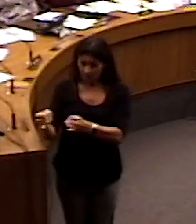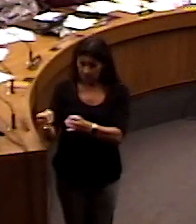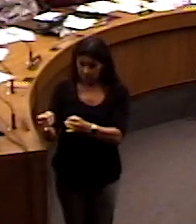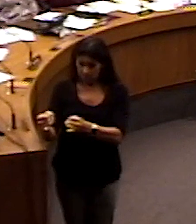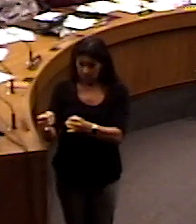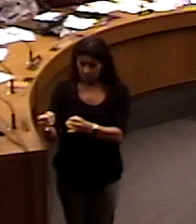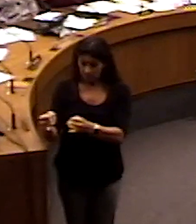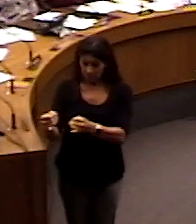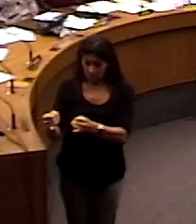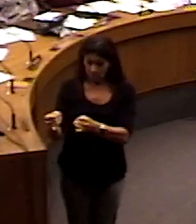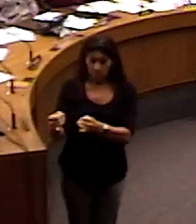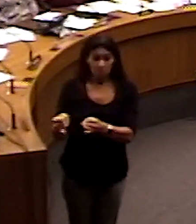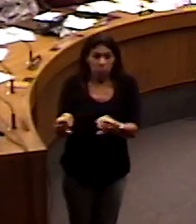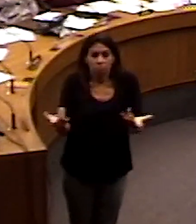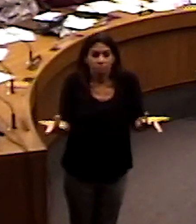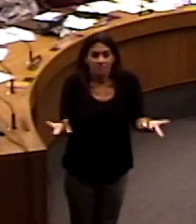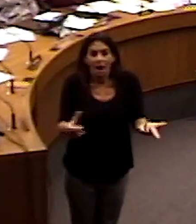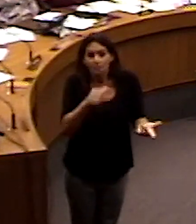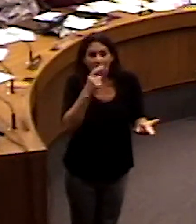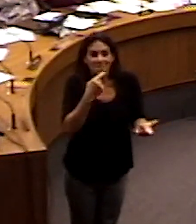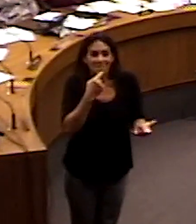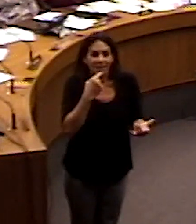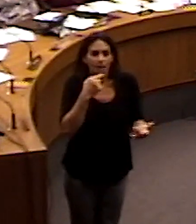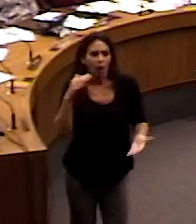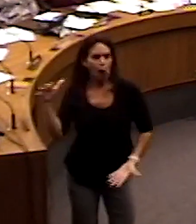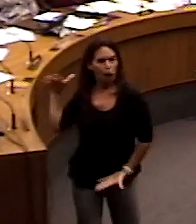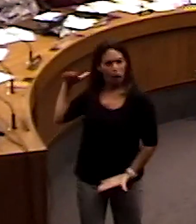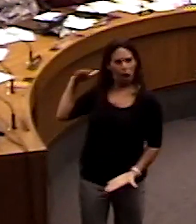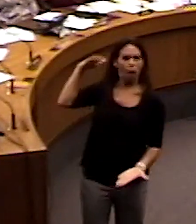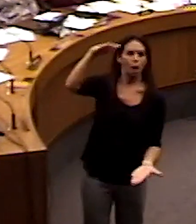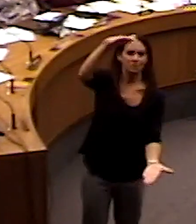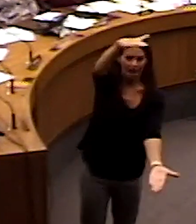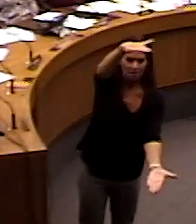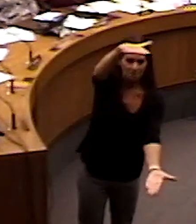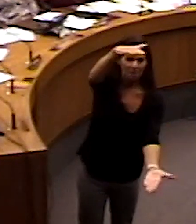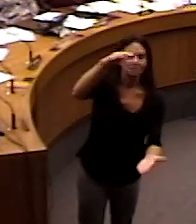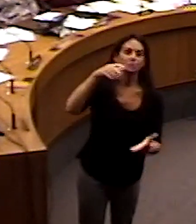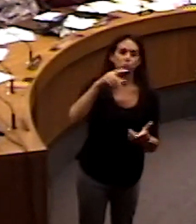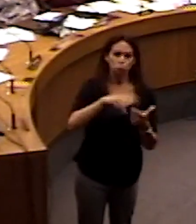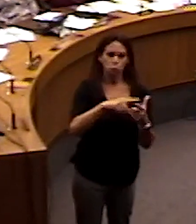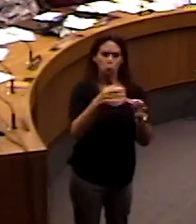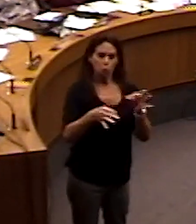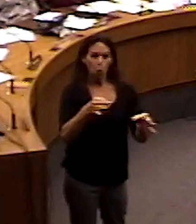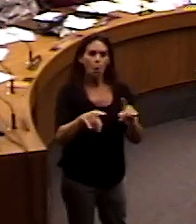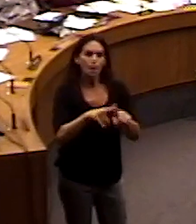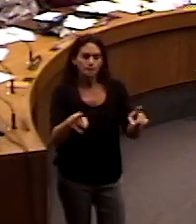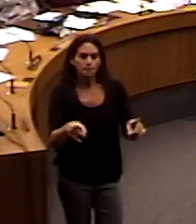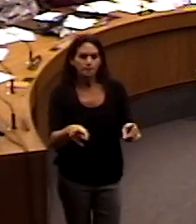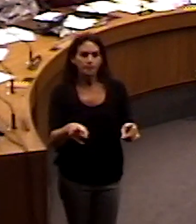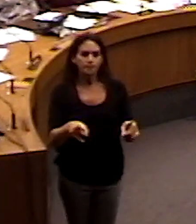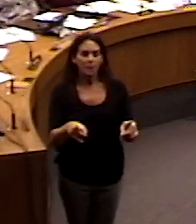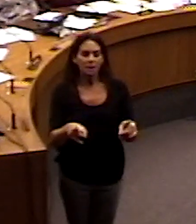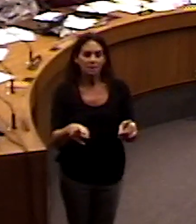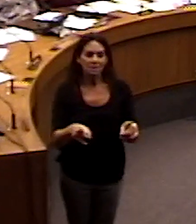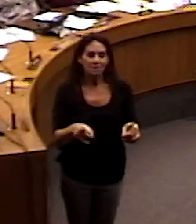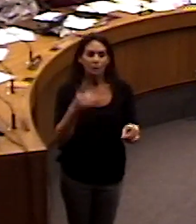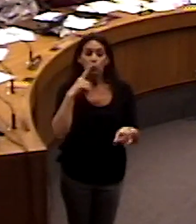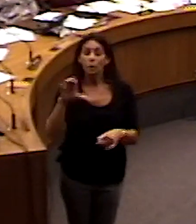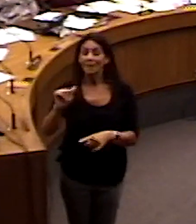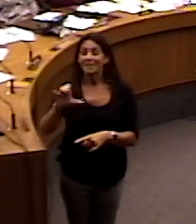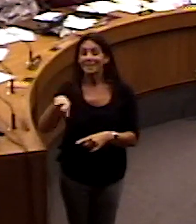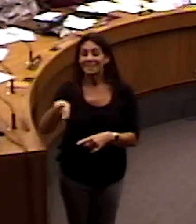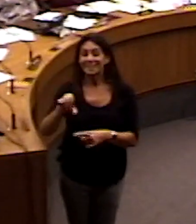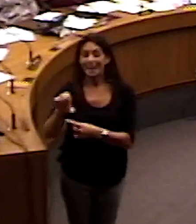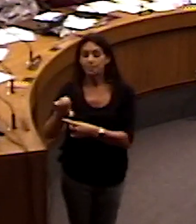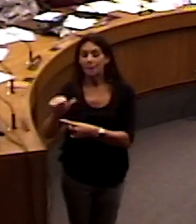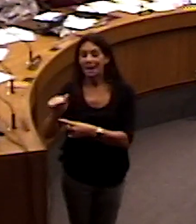it inundates the court. I'm not one to recommend that, but certainly you could. But my recommendation is Cape Atlantic. They handle